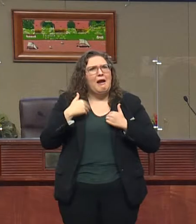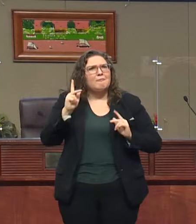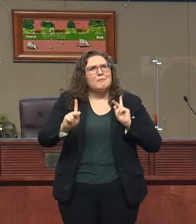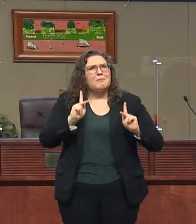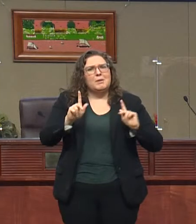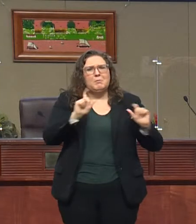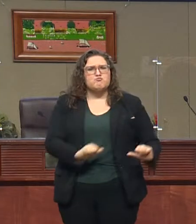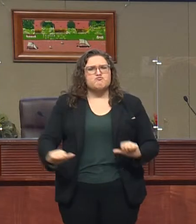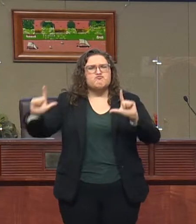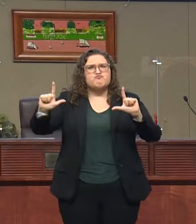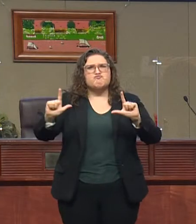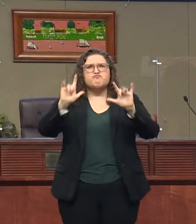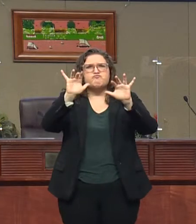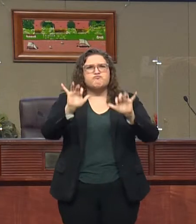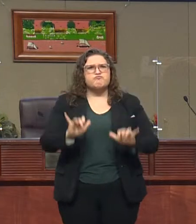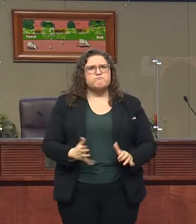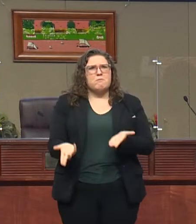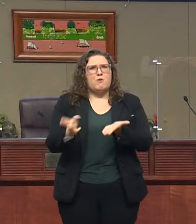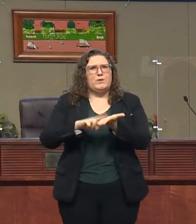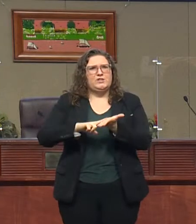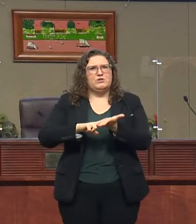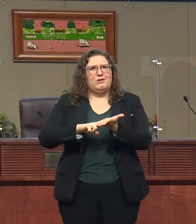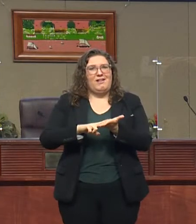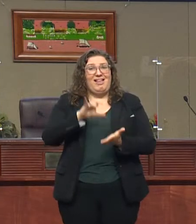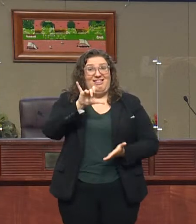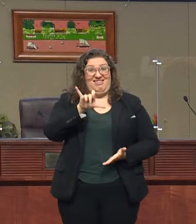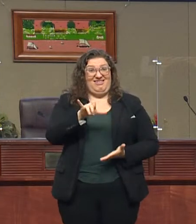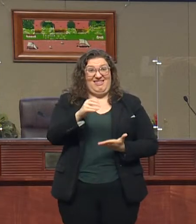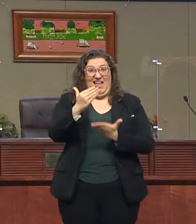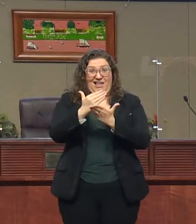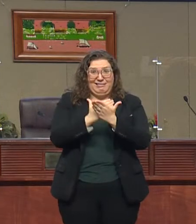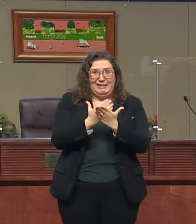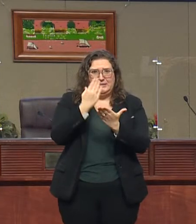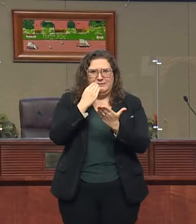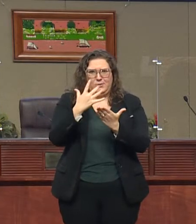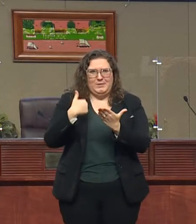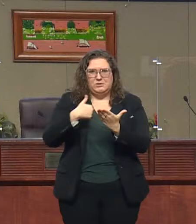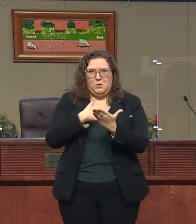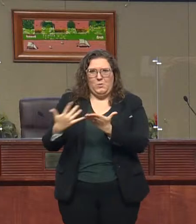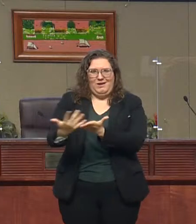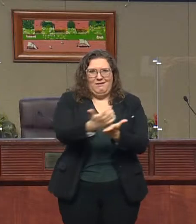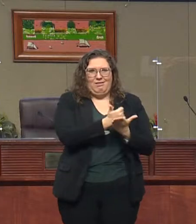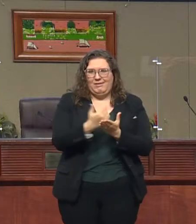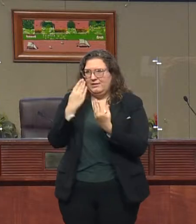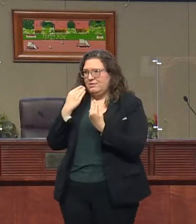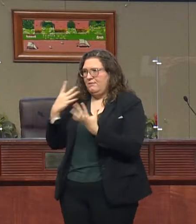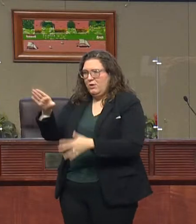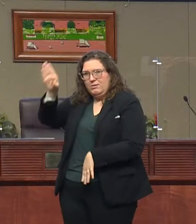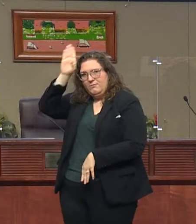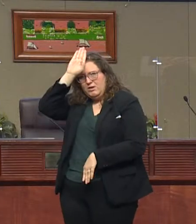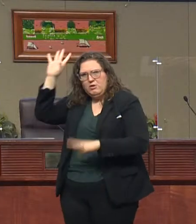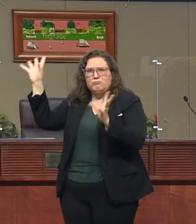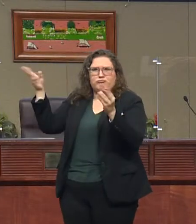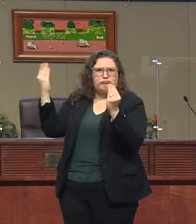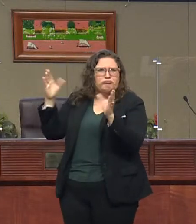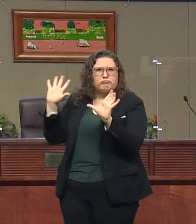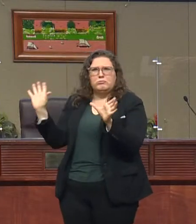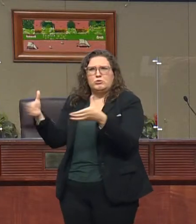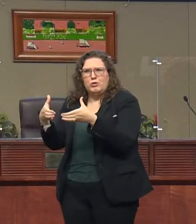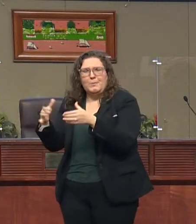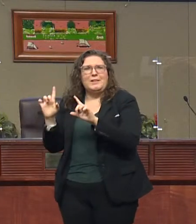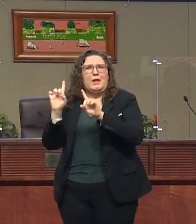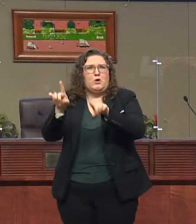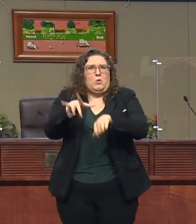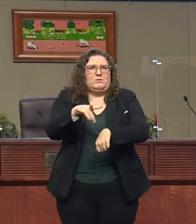will be working with that list and strategically deploying our resources throughout the county to address that vulnerable